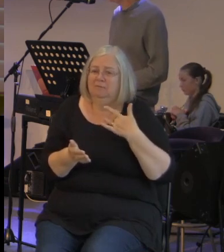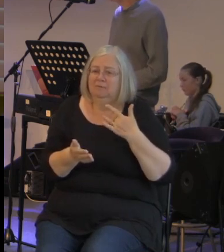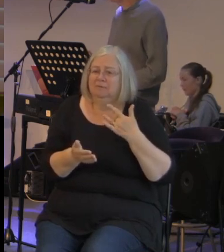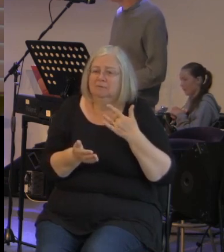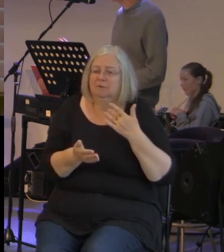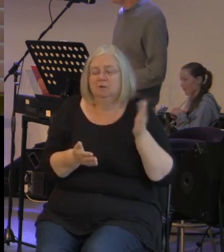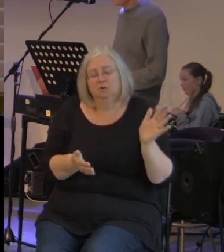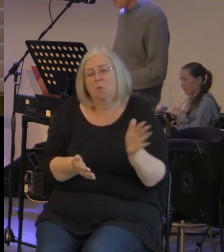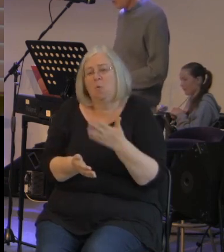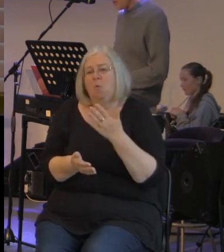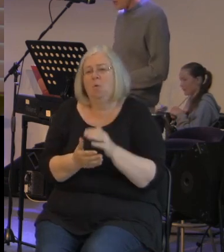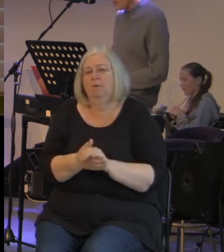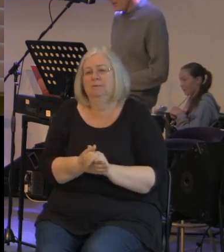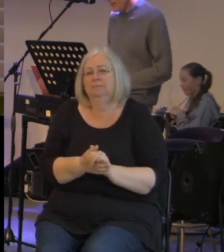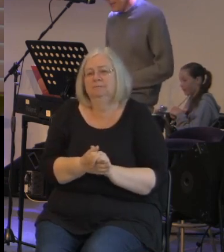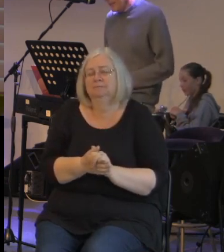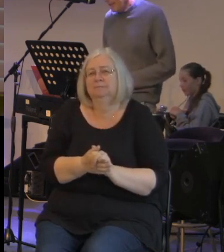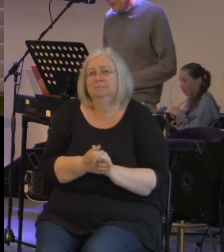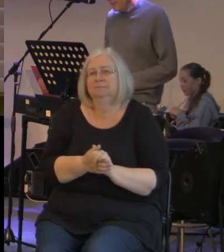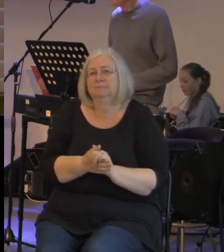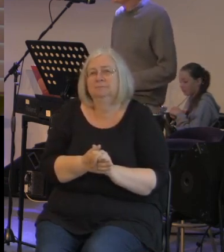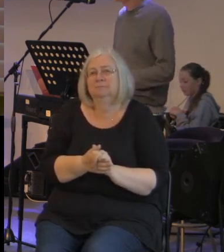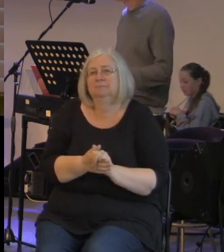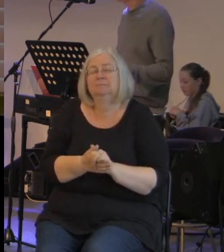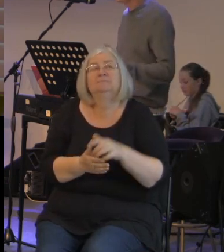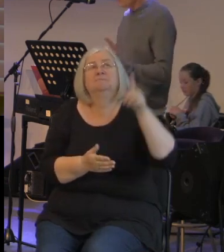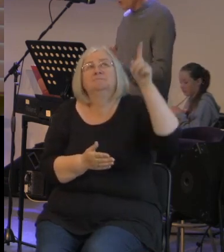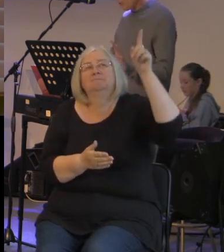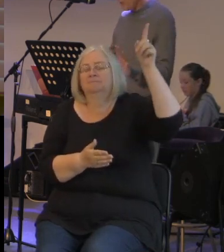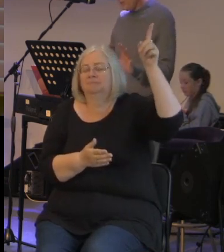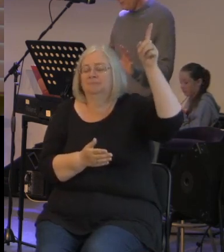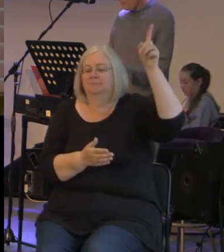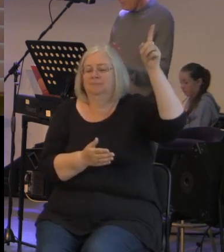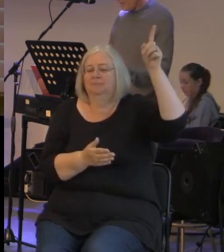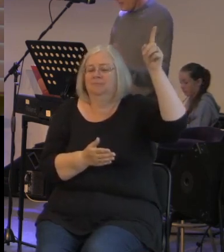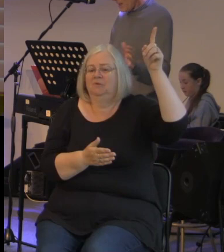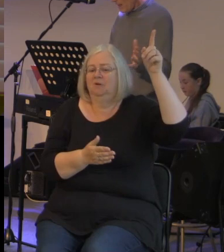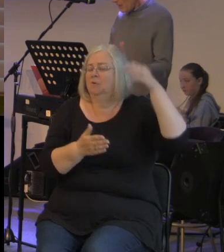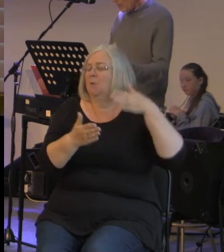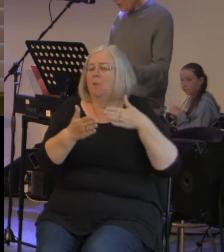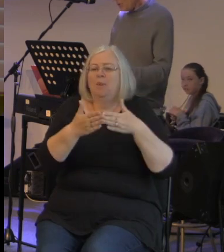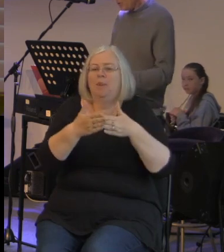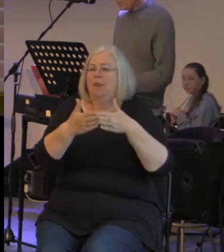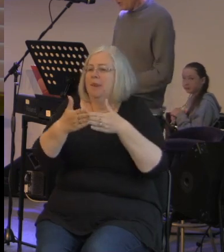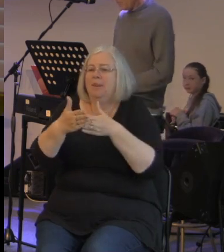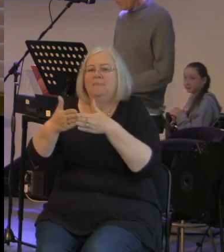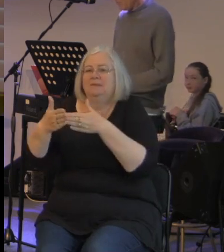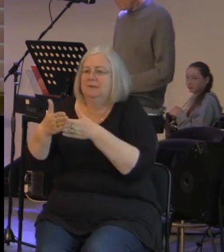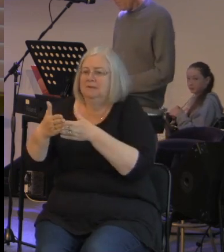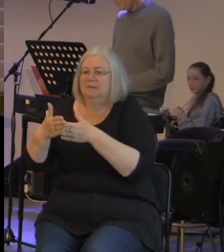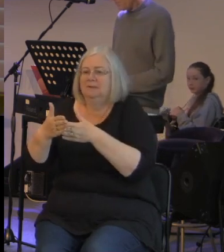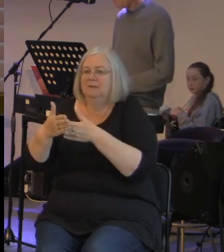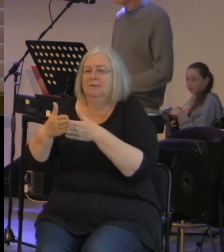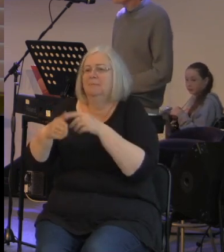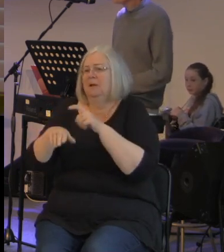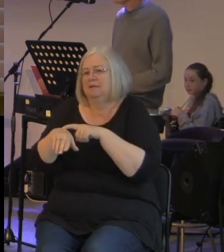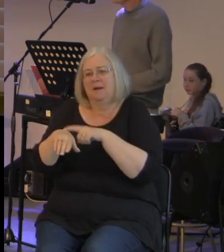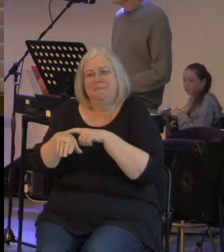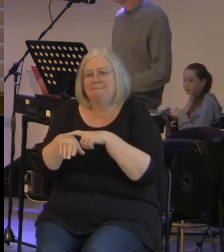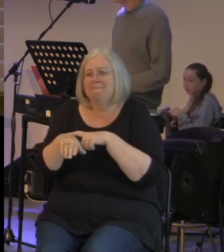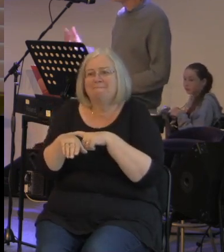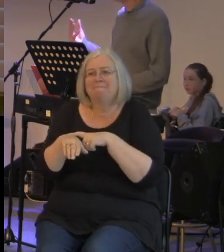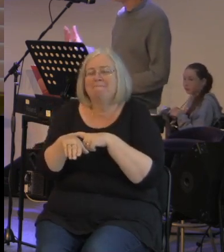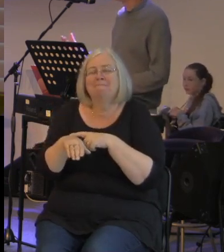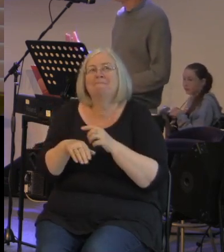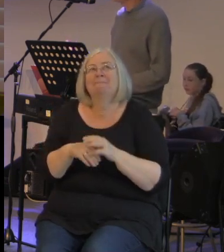is outside of time constraints, the time constraints in which we are so consumed.